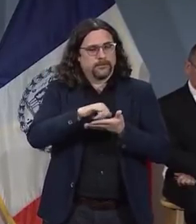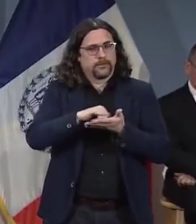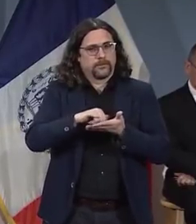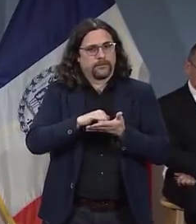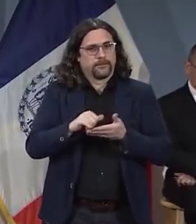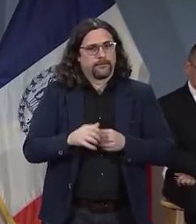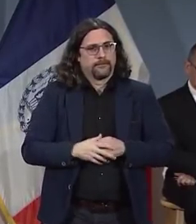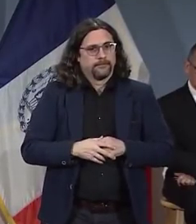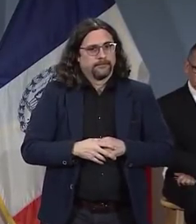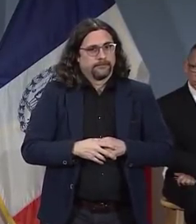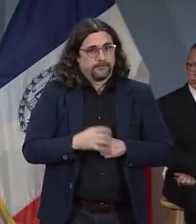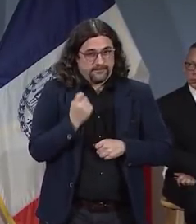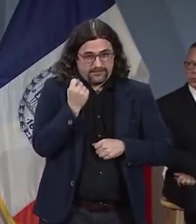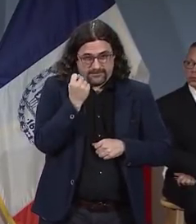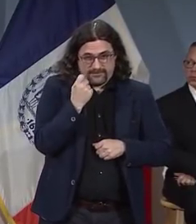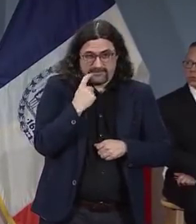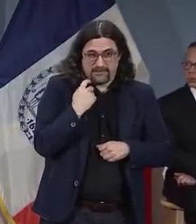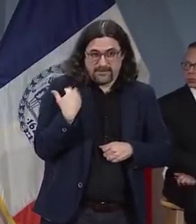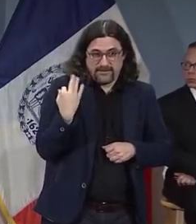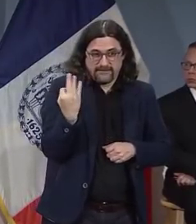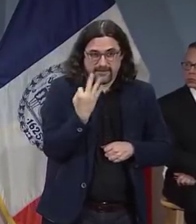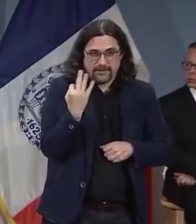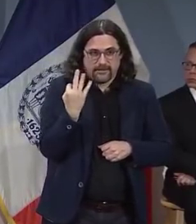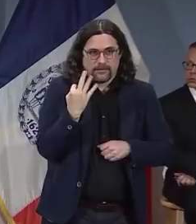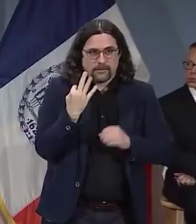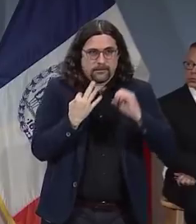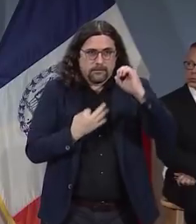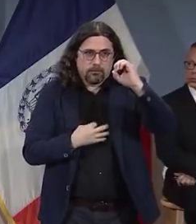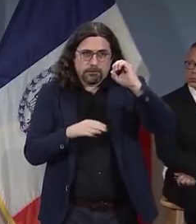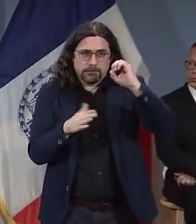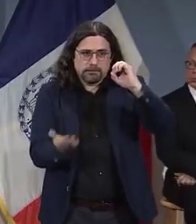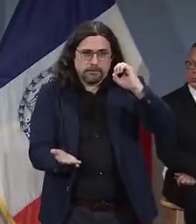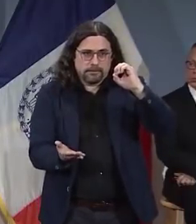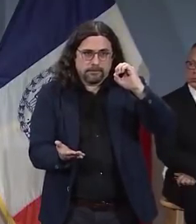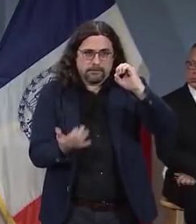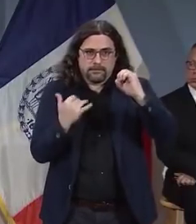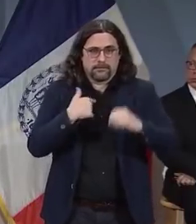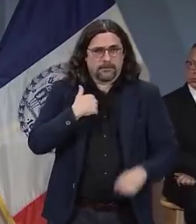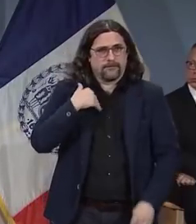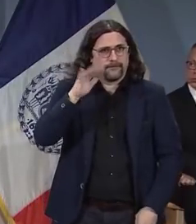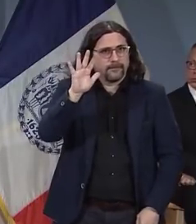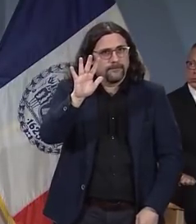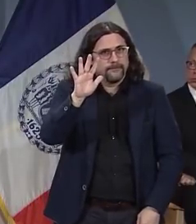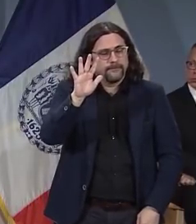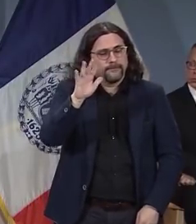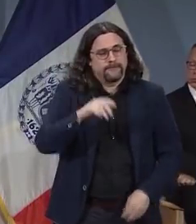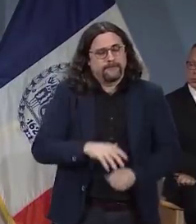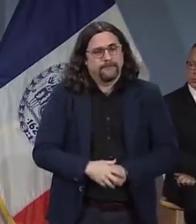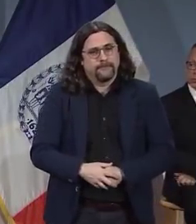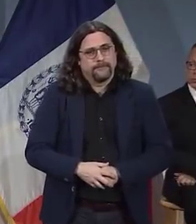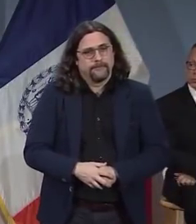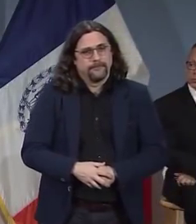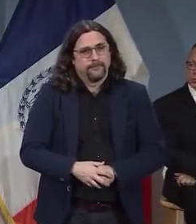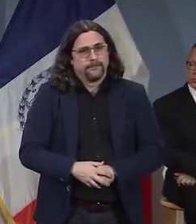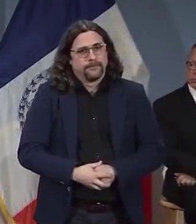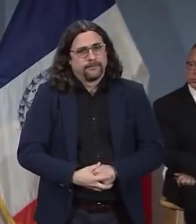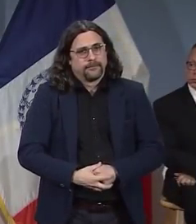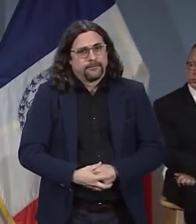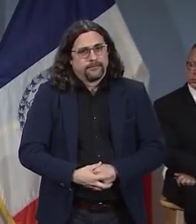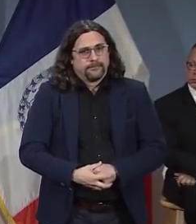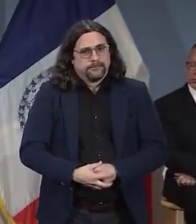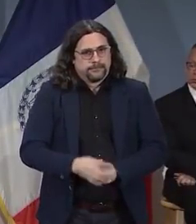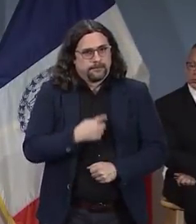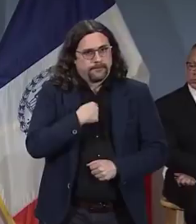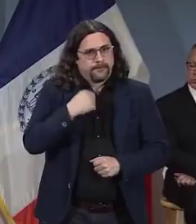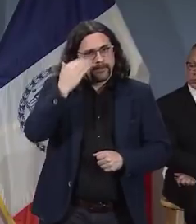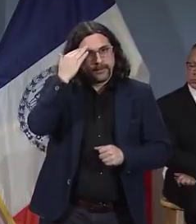none. It's now 5. You all know about the 82-year-old woman from Brooklyn who suffered from emphysema,